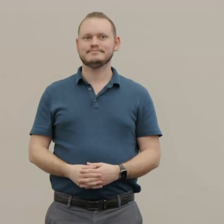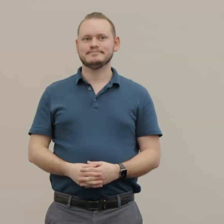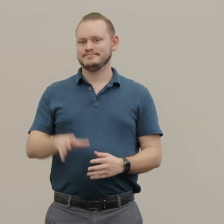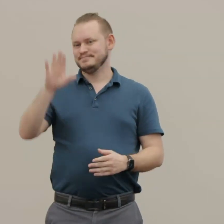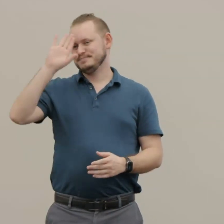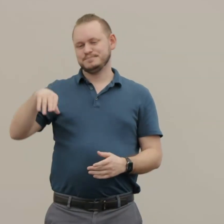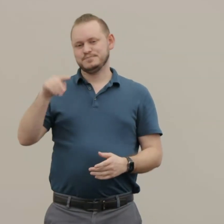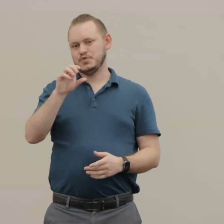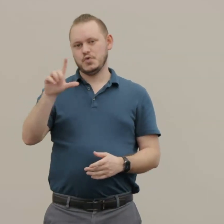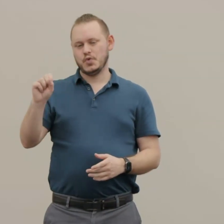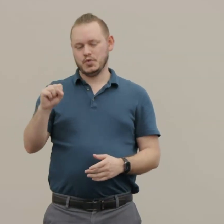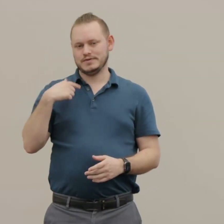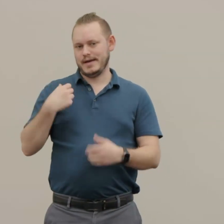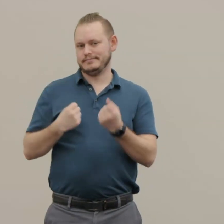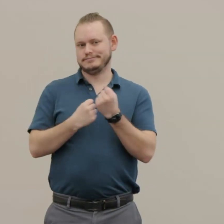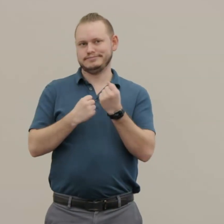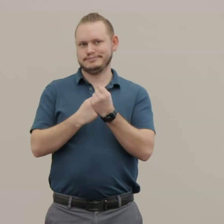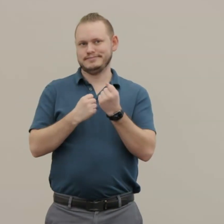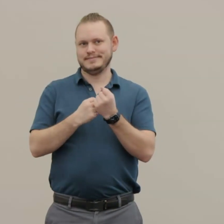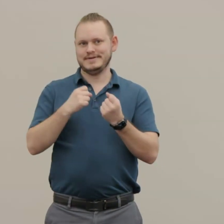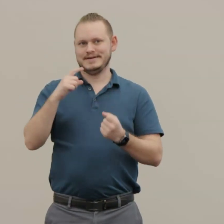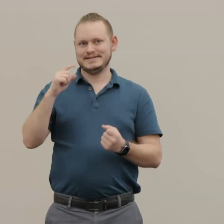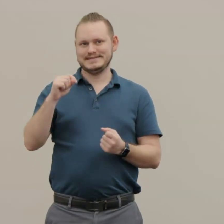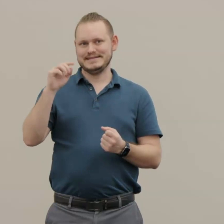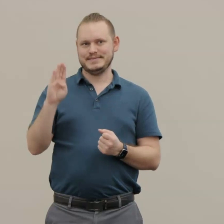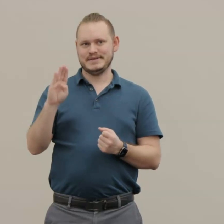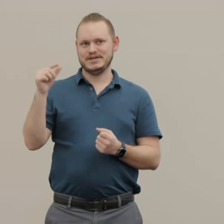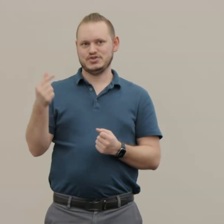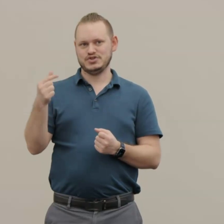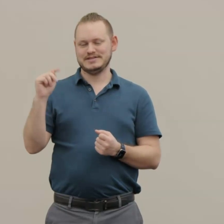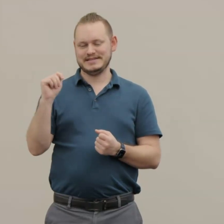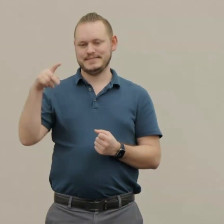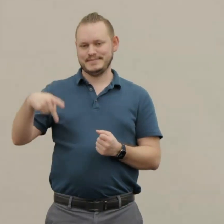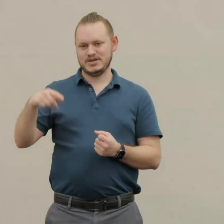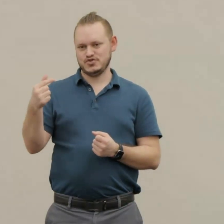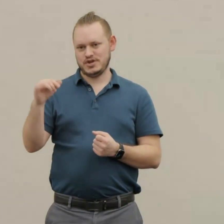to look at this. I'm a big fan of TPGIs because it's cool.